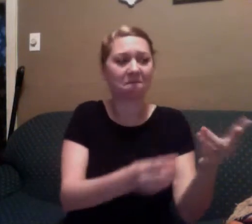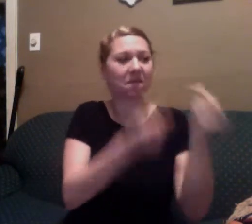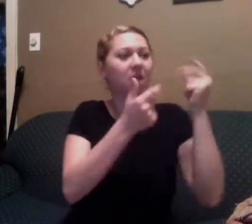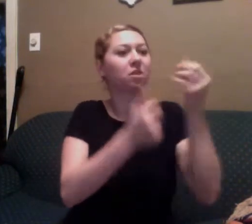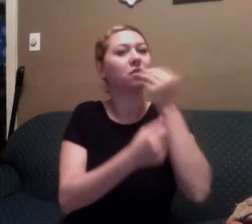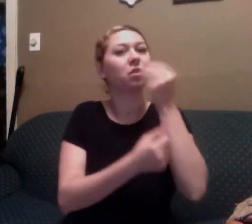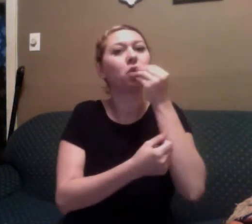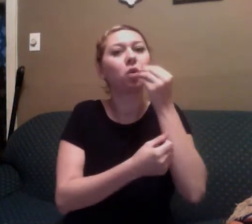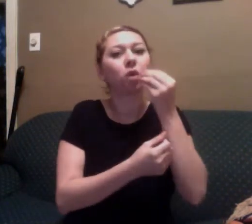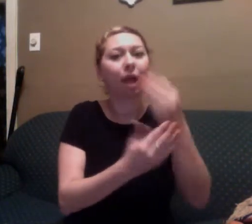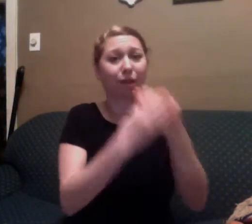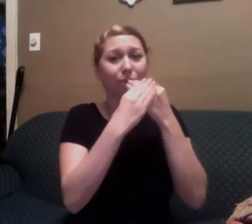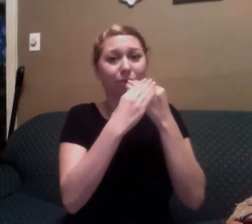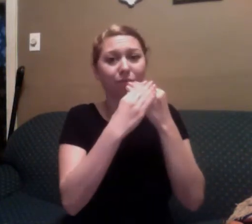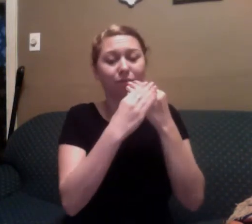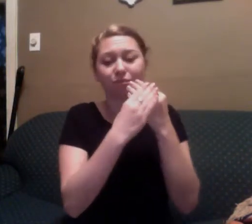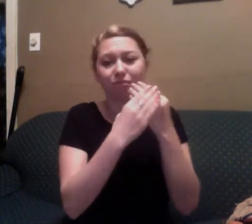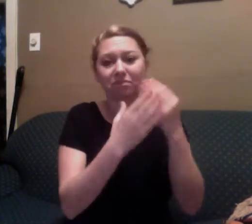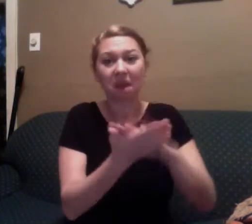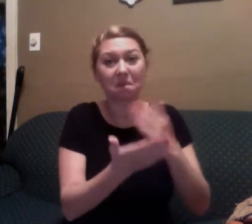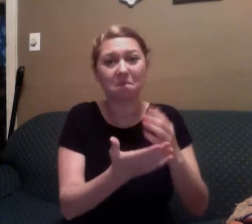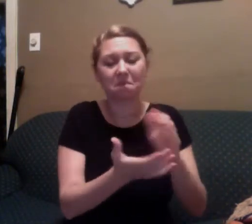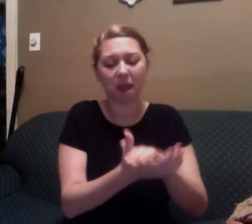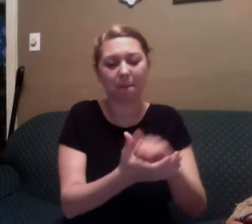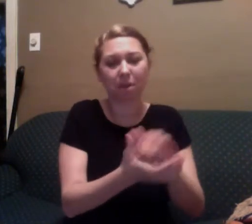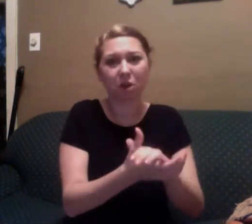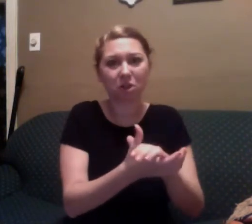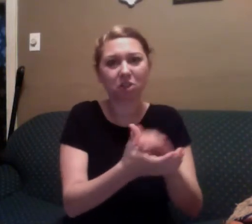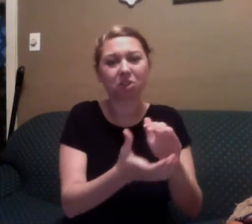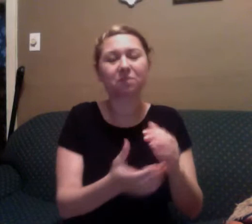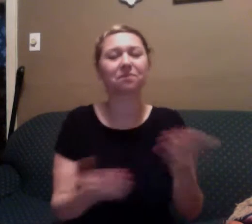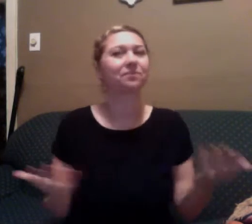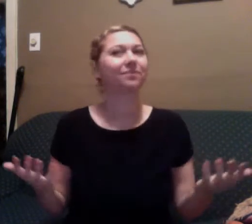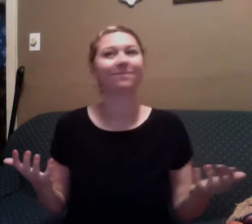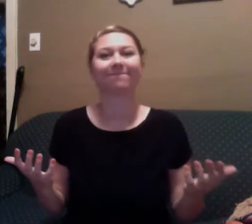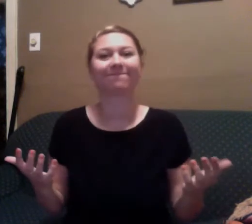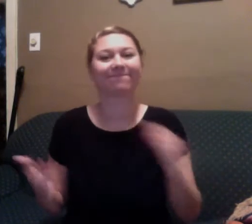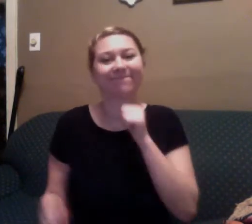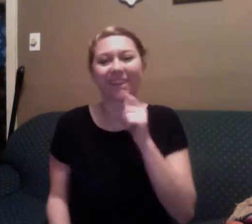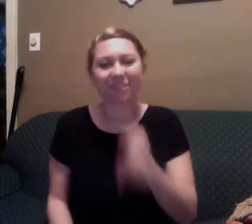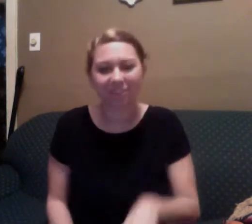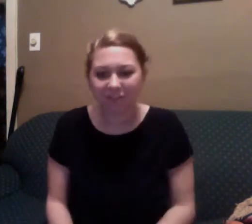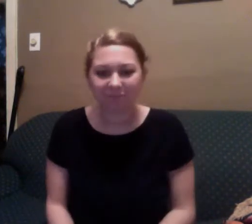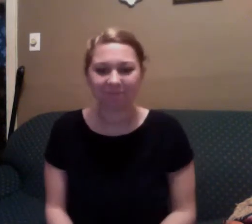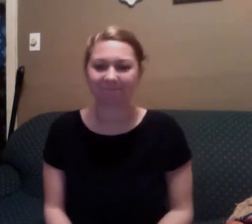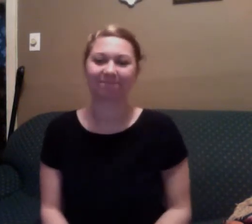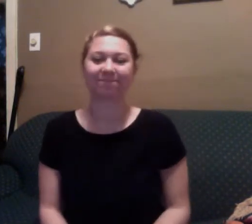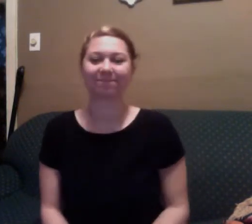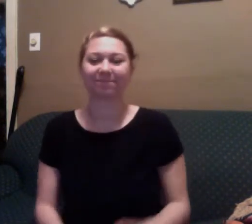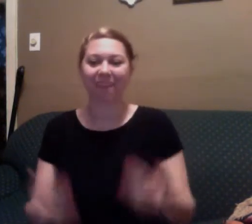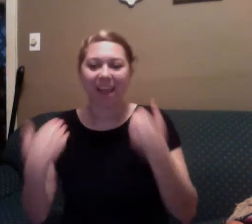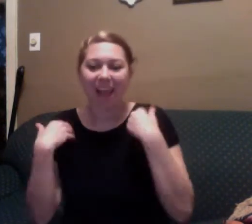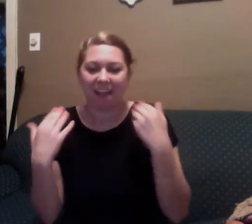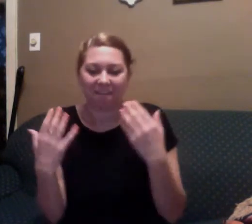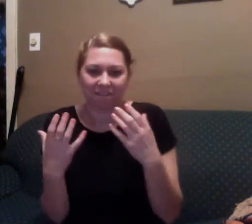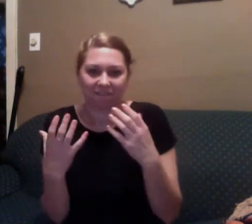our ancestral past and our abundant present is the reason that Dr. Yoni Friedhoff of the University of